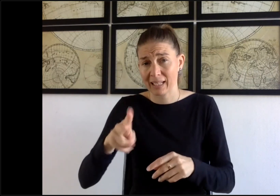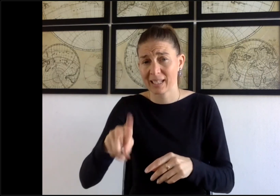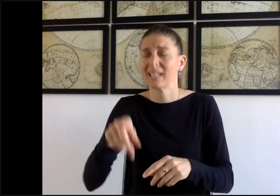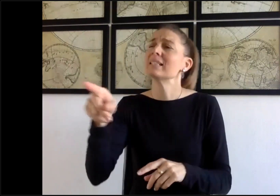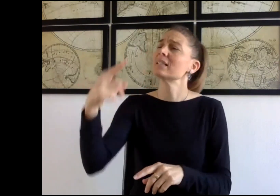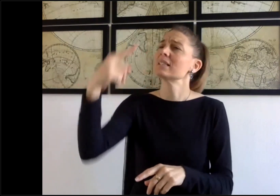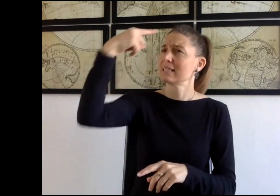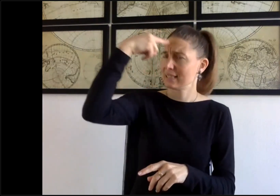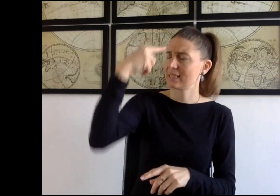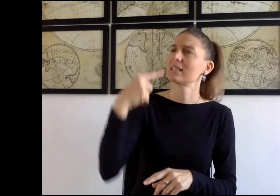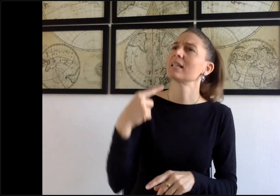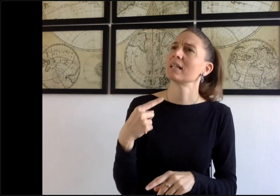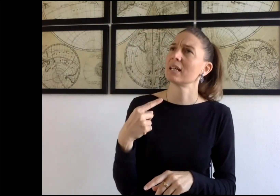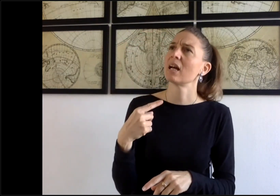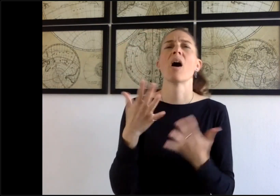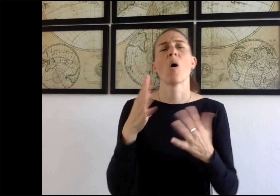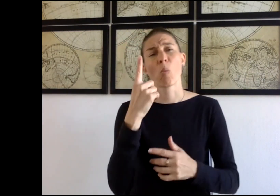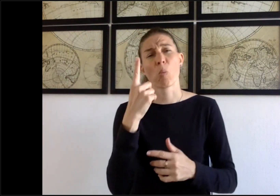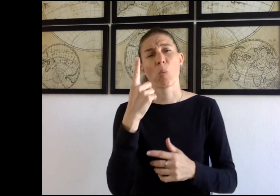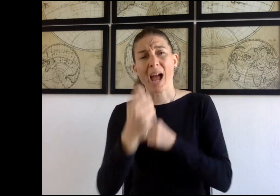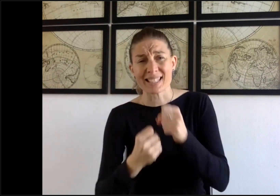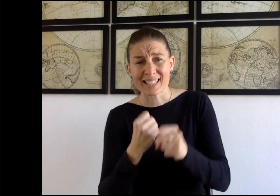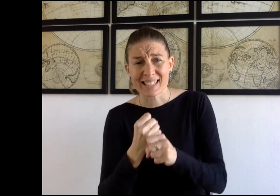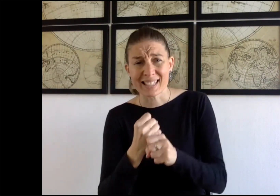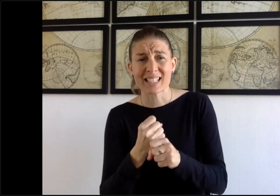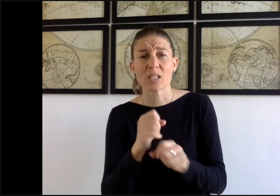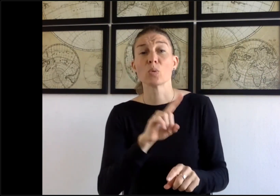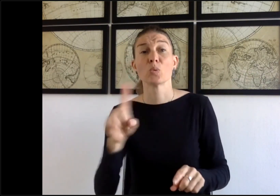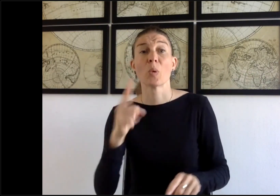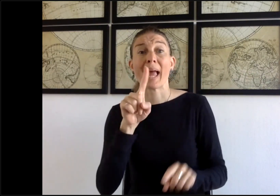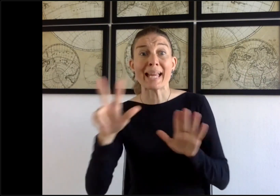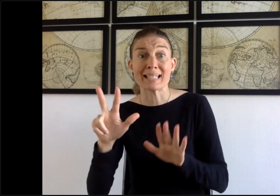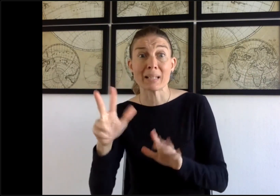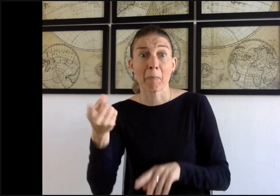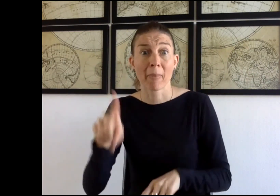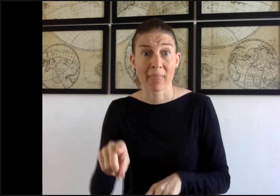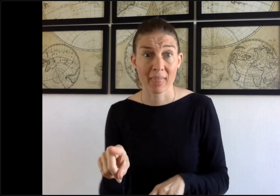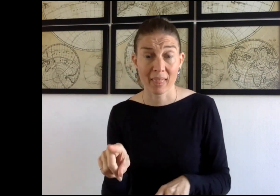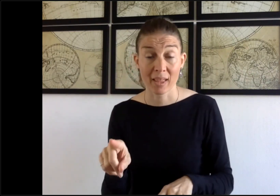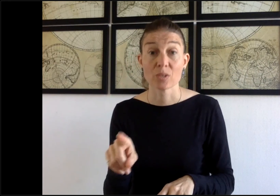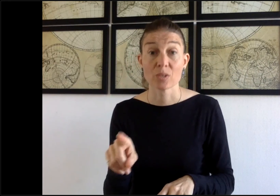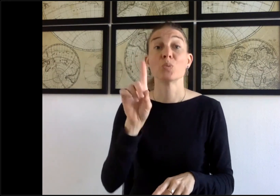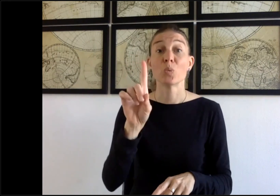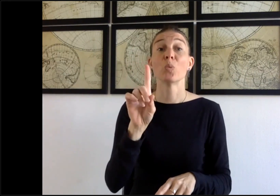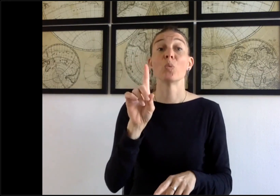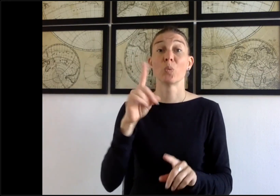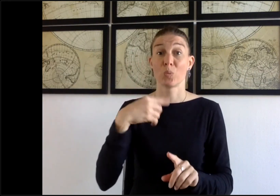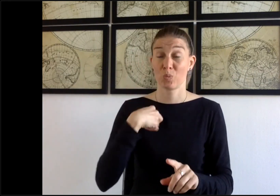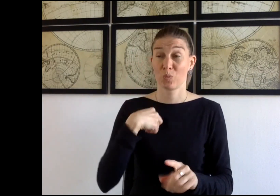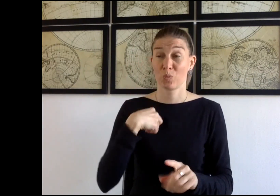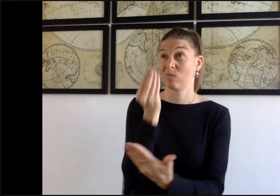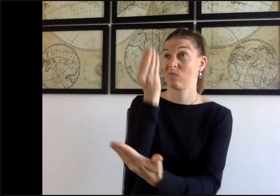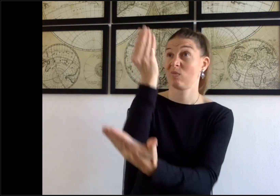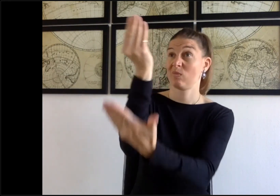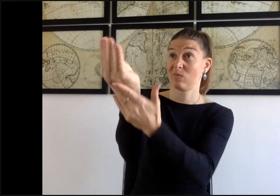somewhere between 1 year and 18 months. So I entered my request in November